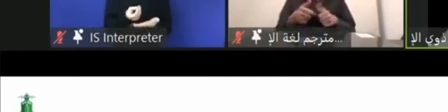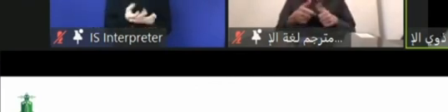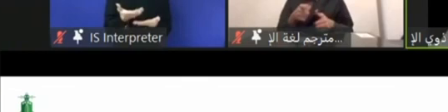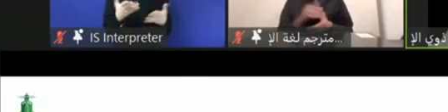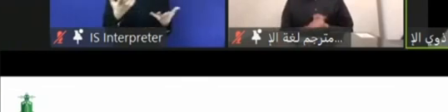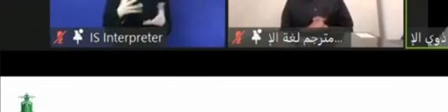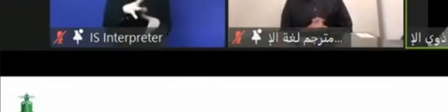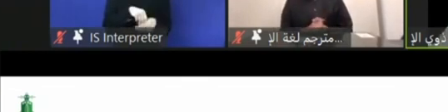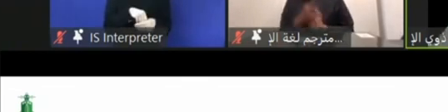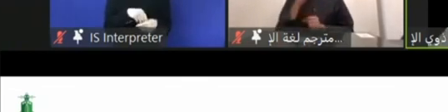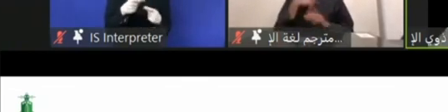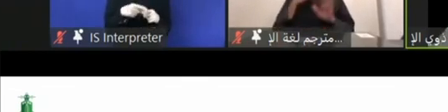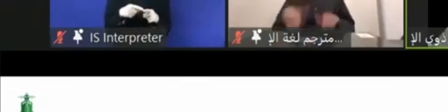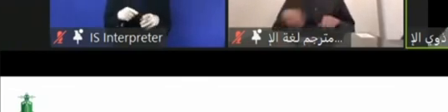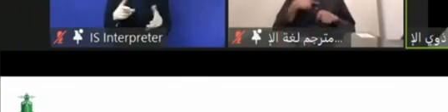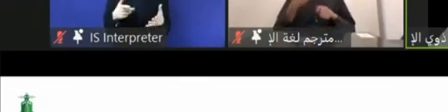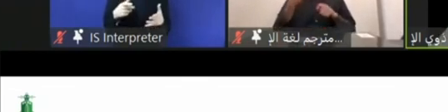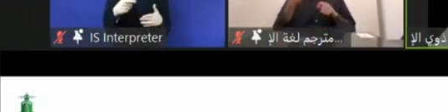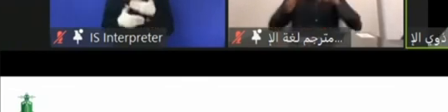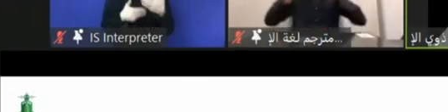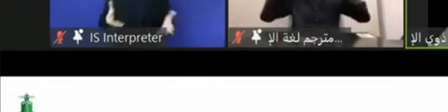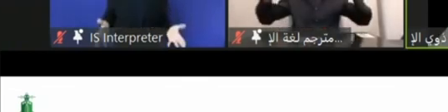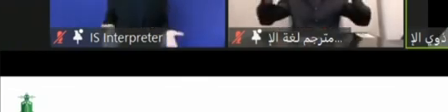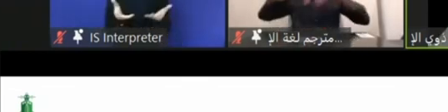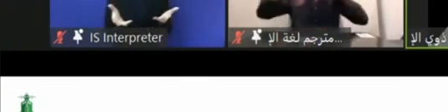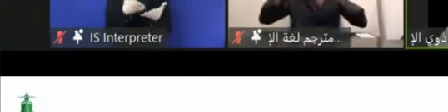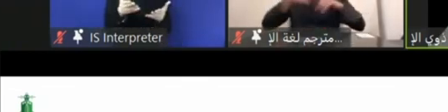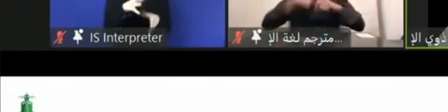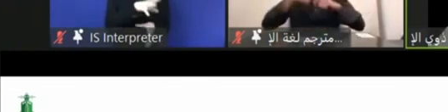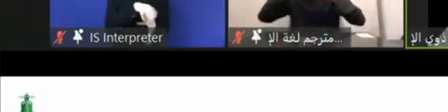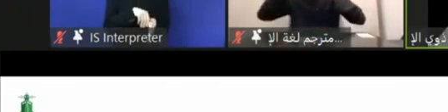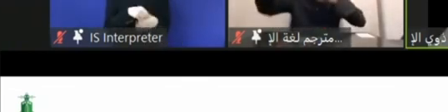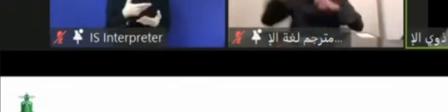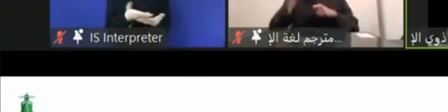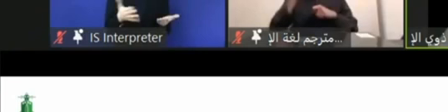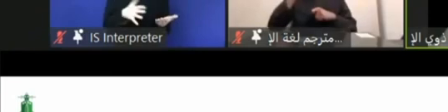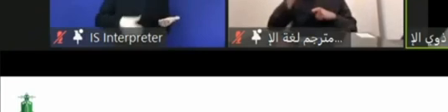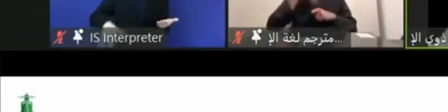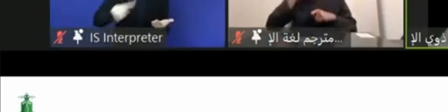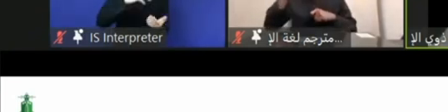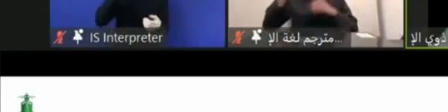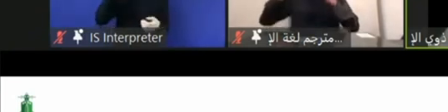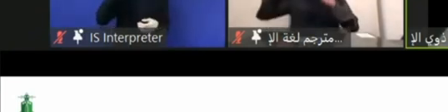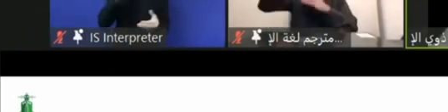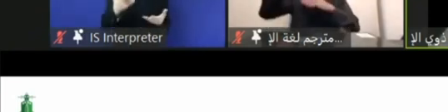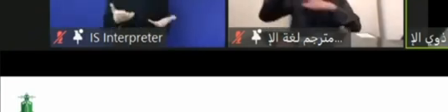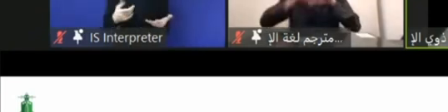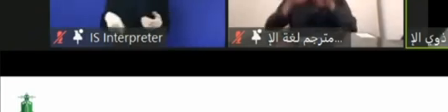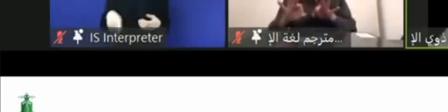long path, but I always say it is a promising future. We are in the right path right